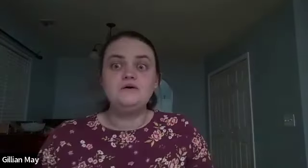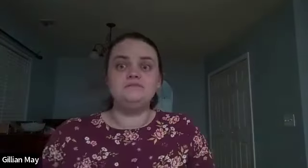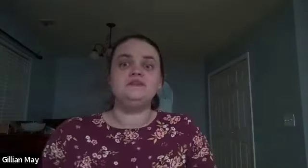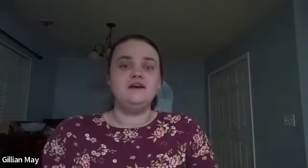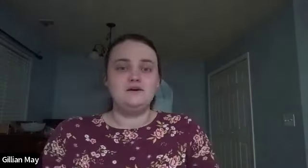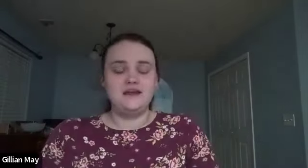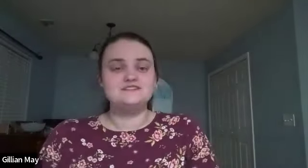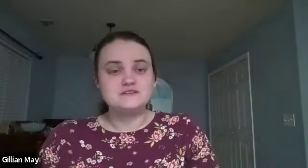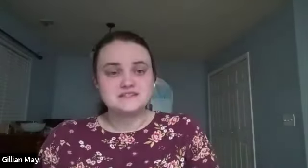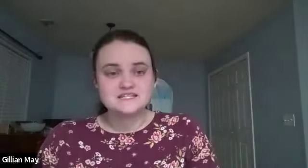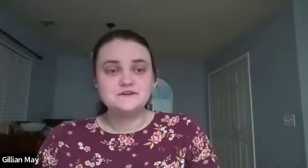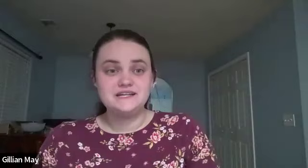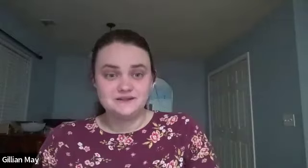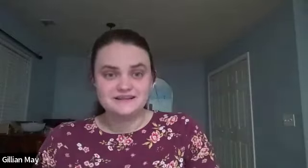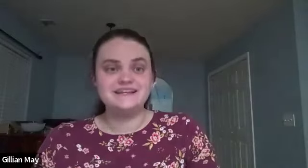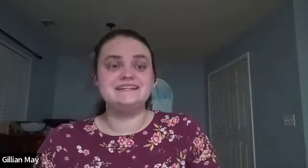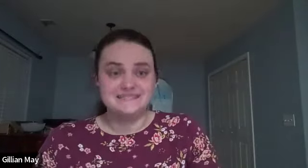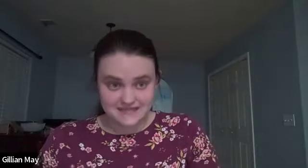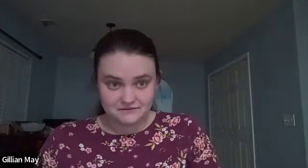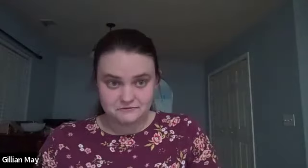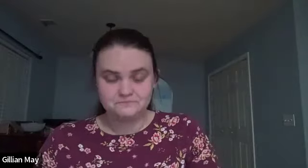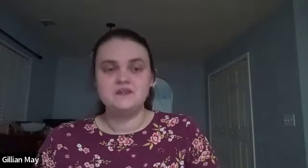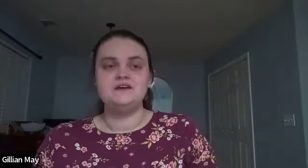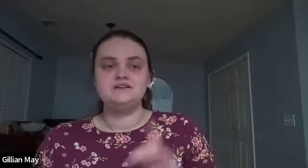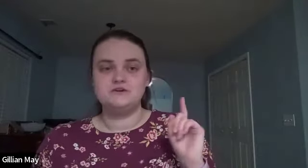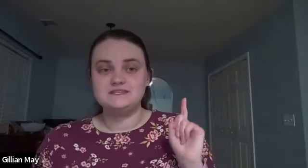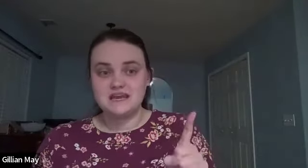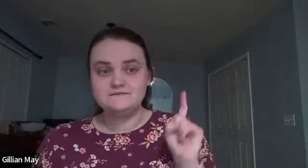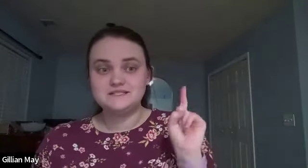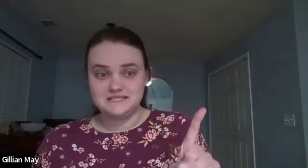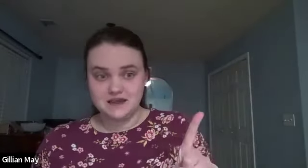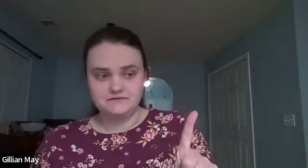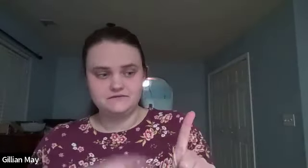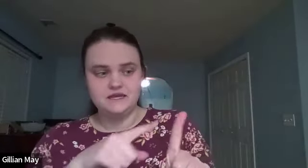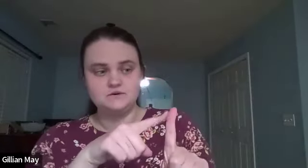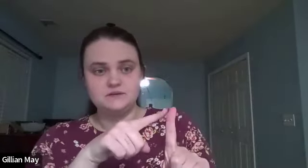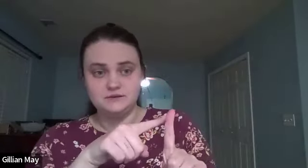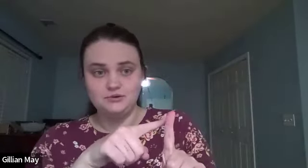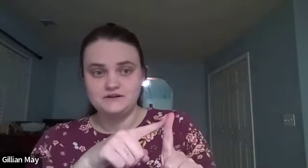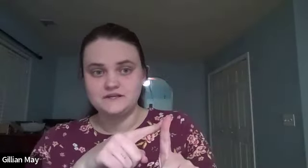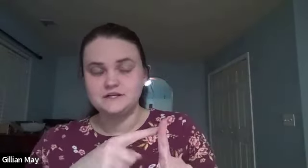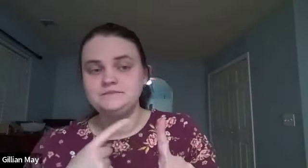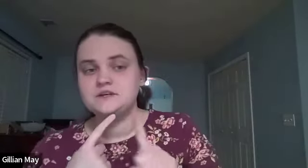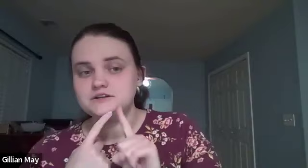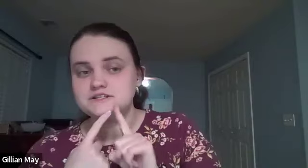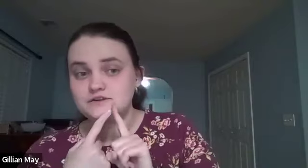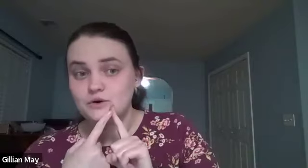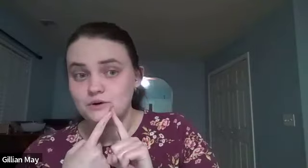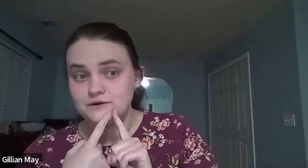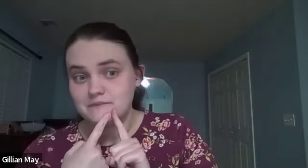Oh, okay. So the signs for hearing and deaf. So the sign for deaf is going to be your pointer finger. You're going to start at the corner of your